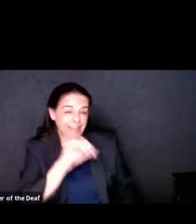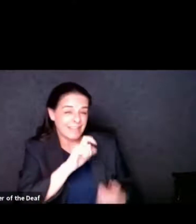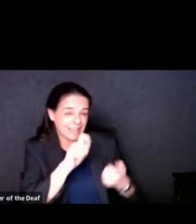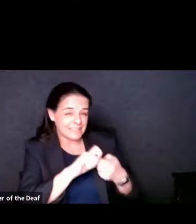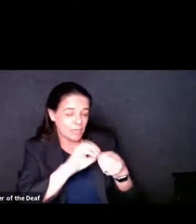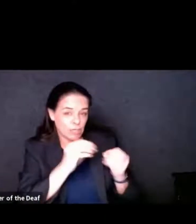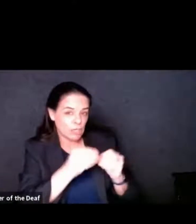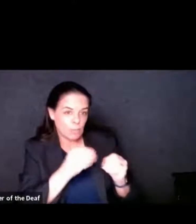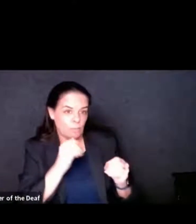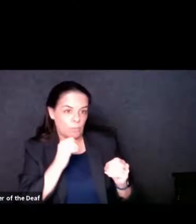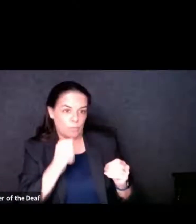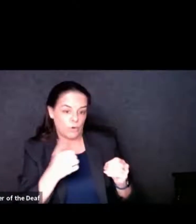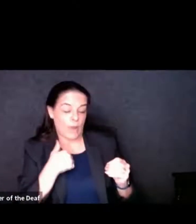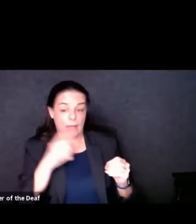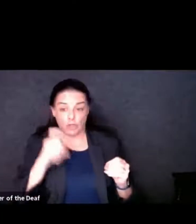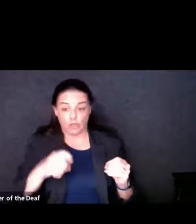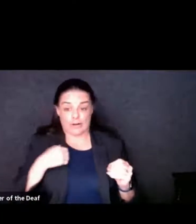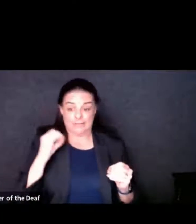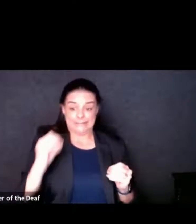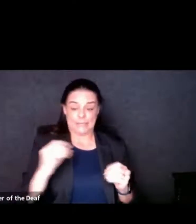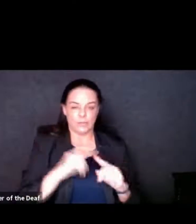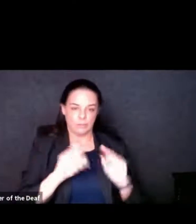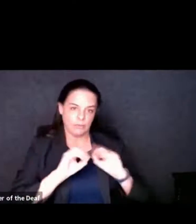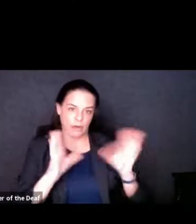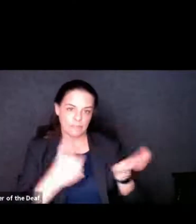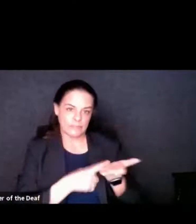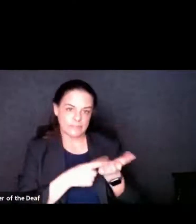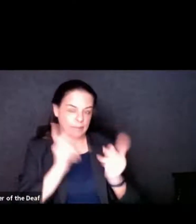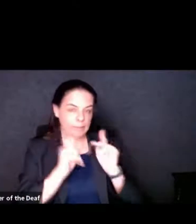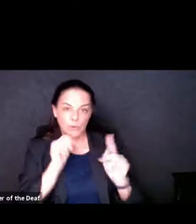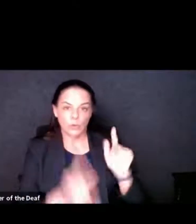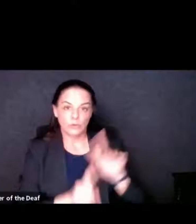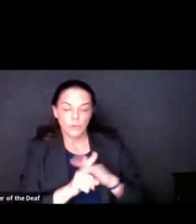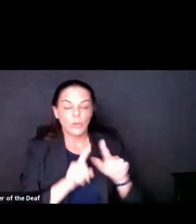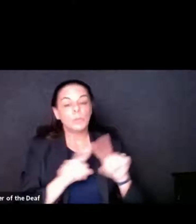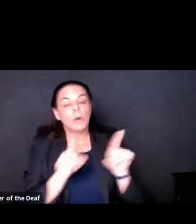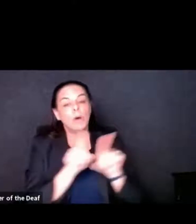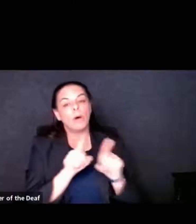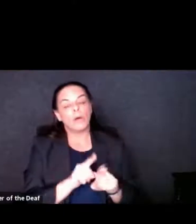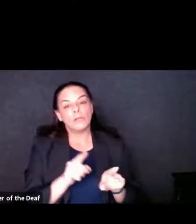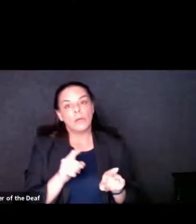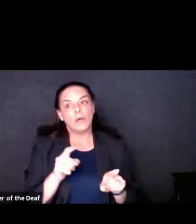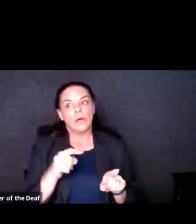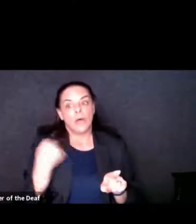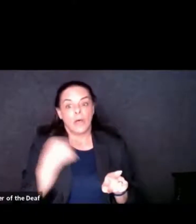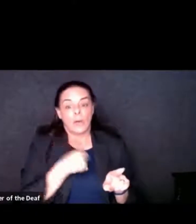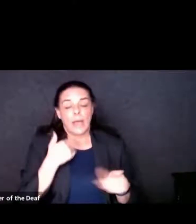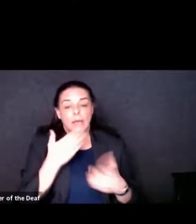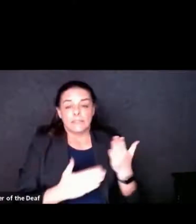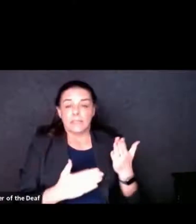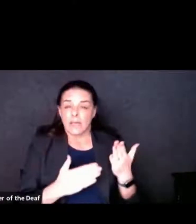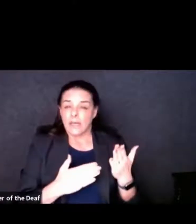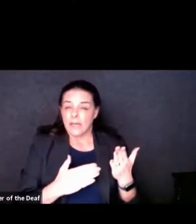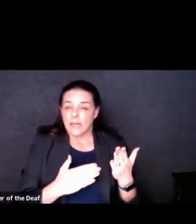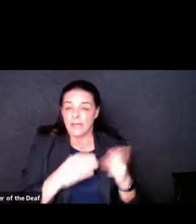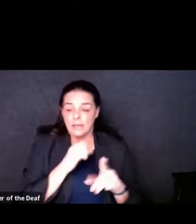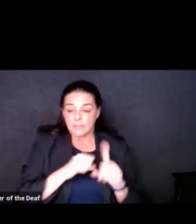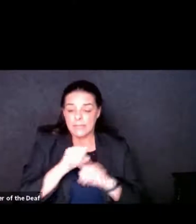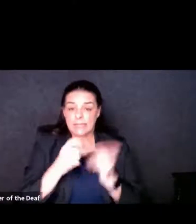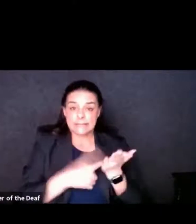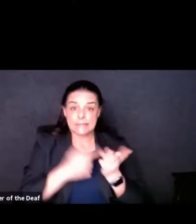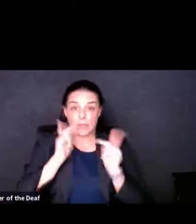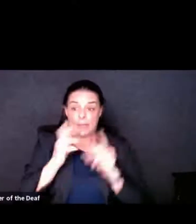There shouldn't be any, but obviously there's sometimes that folks don't show up. But we also have situations where people sometimes got a first